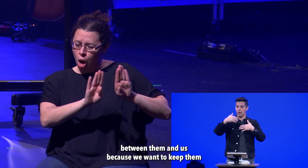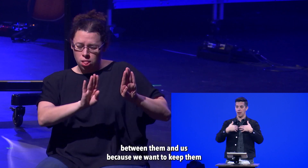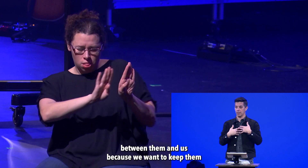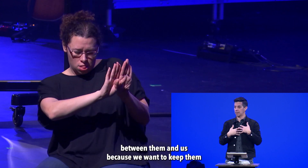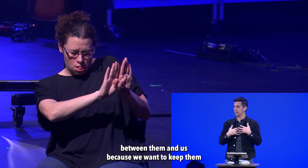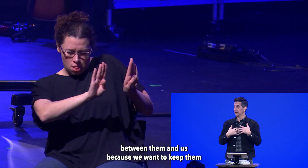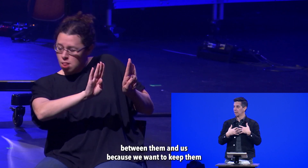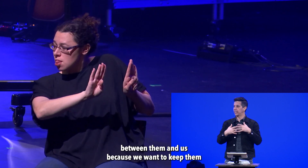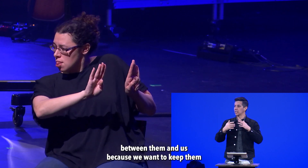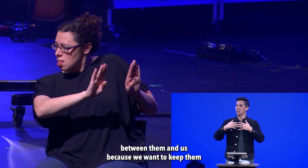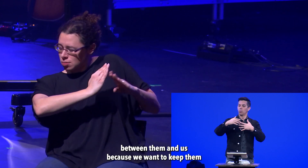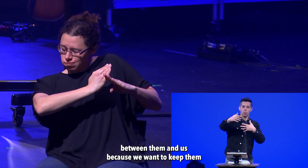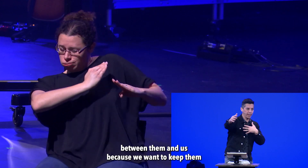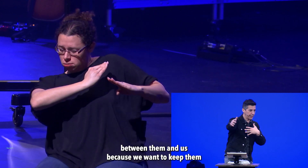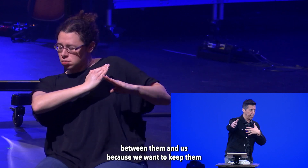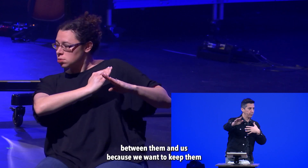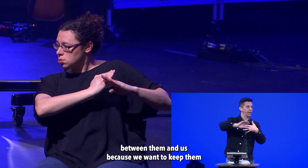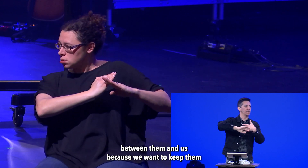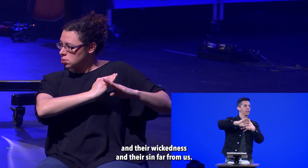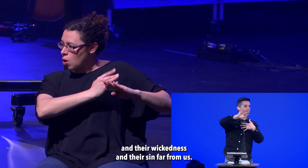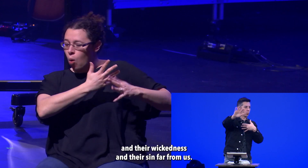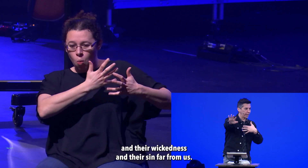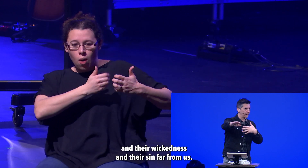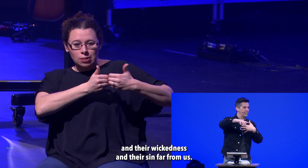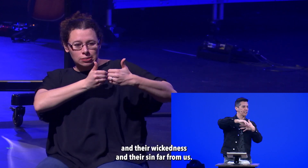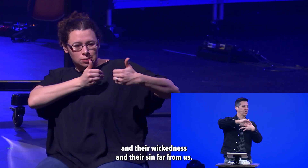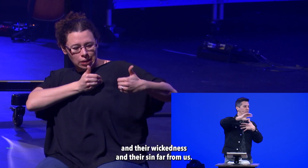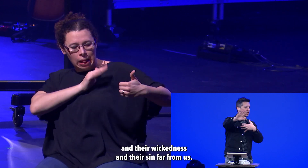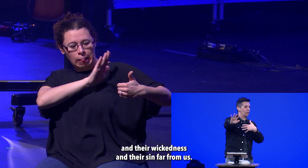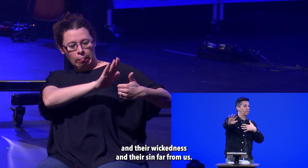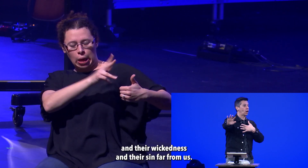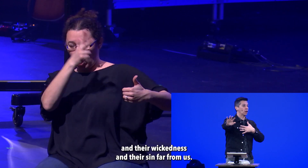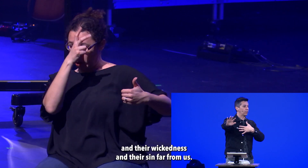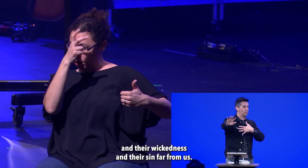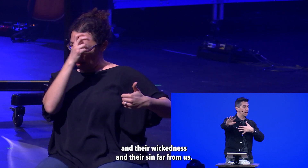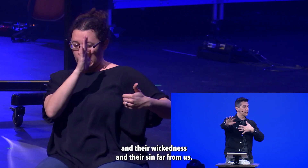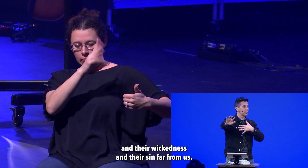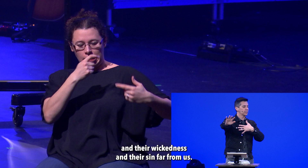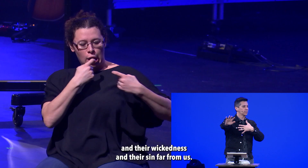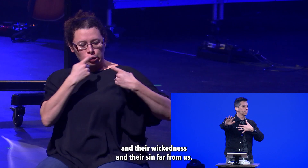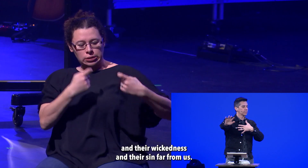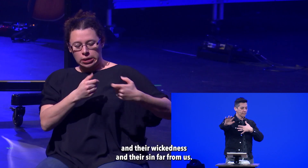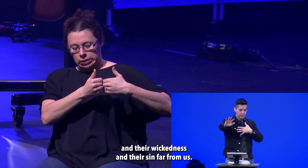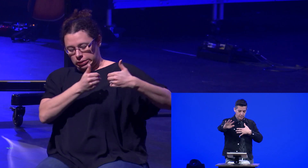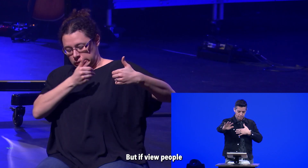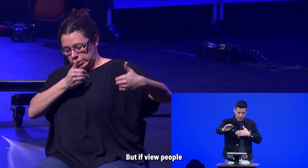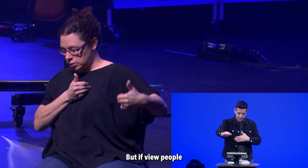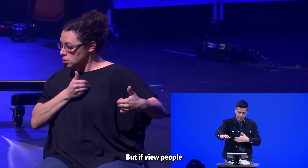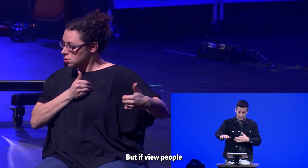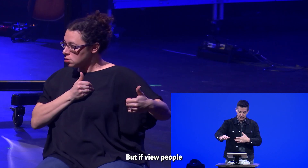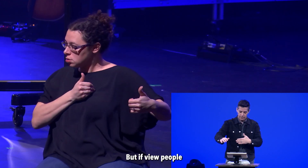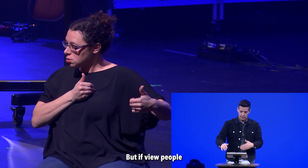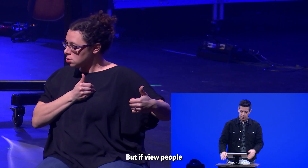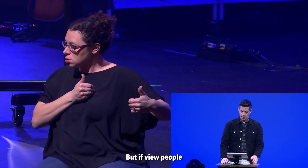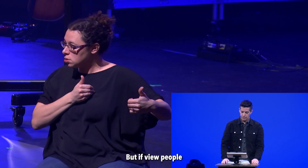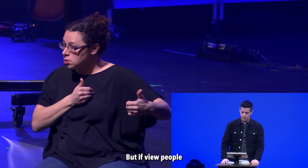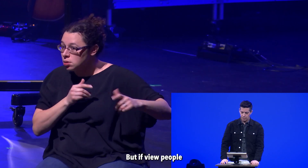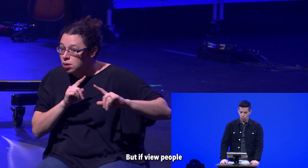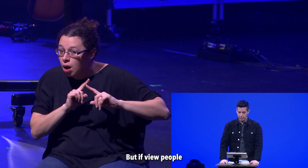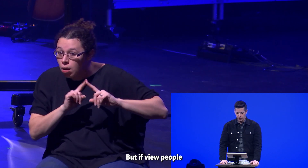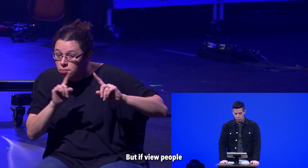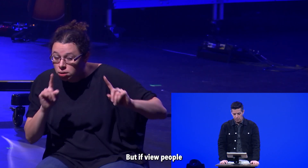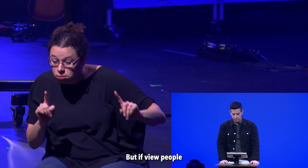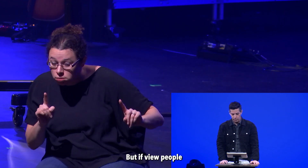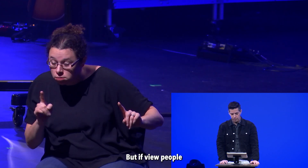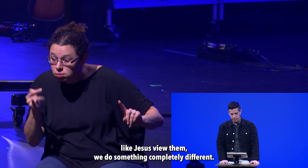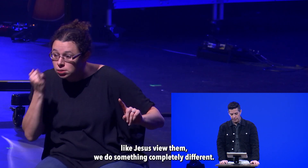between them and us. Because we want to keep them and their wickedness and their sin far from us. But if